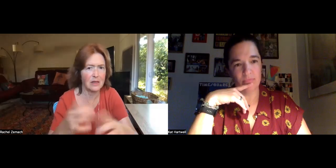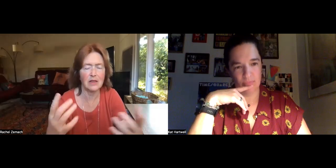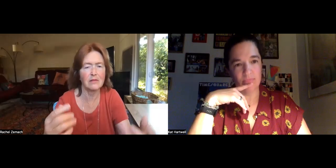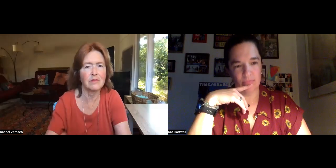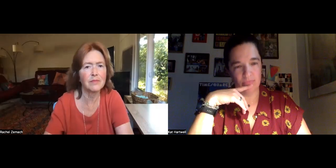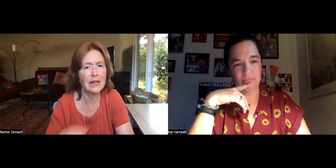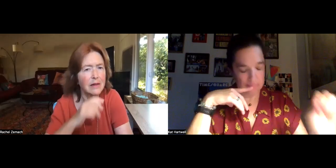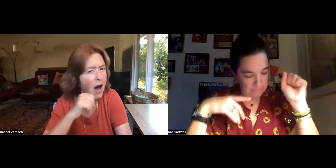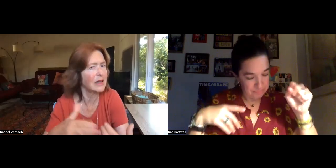Depends. Not.